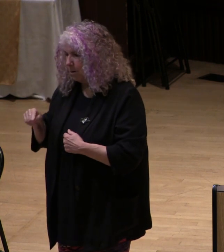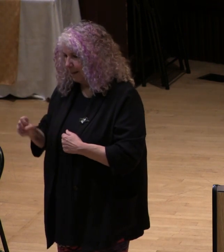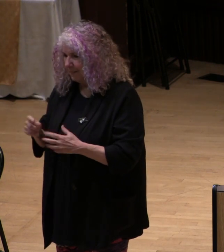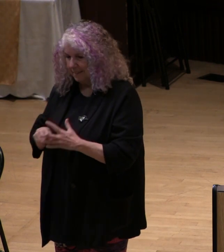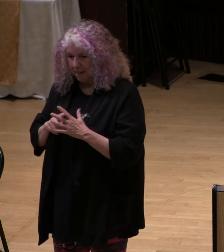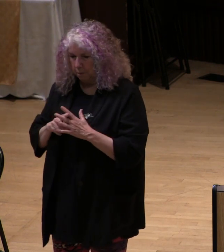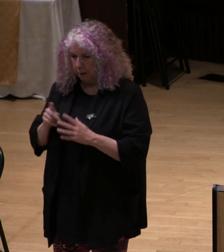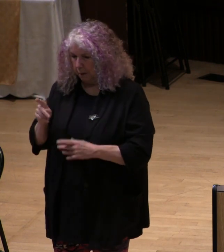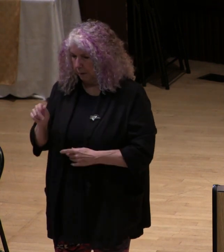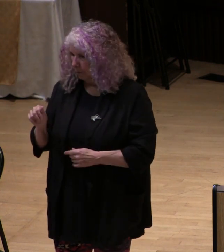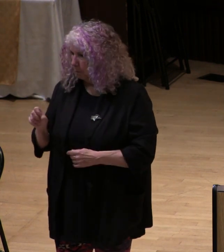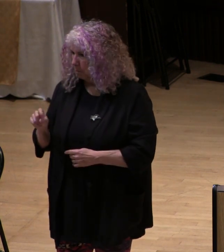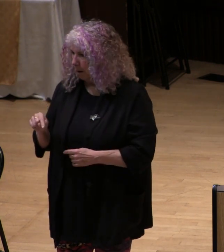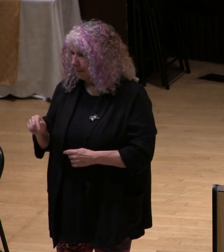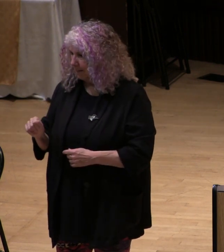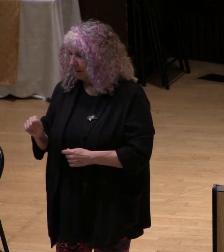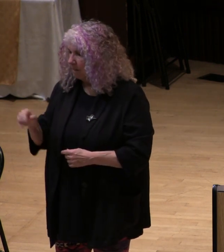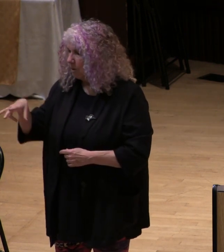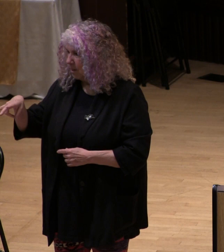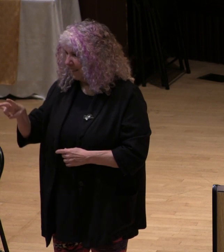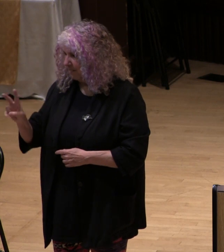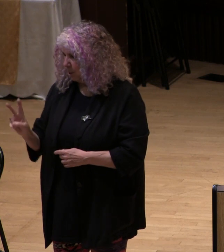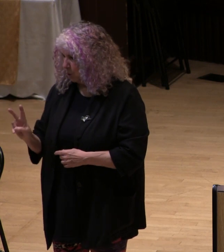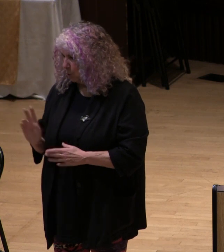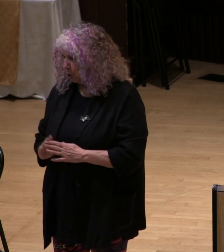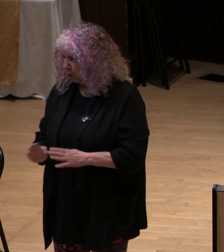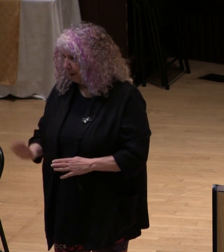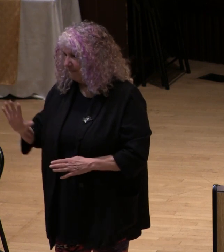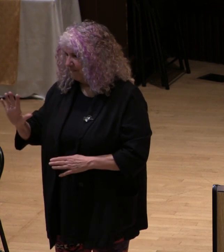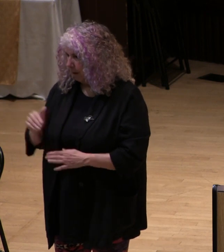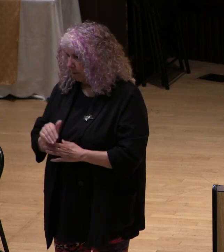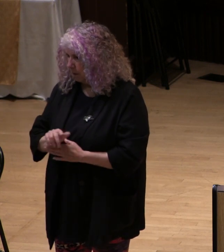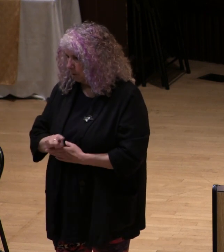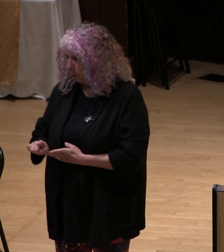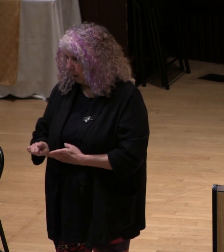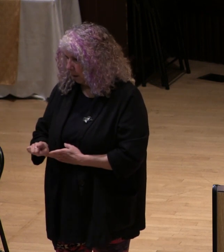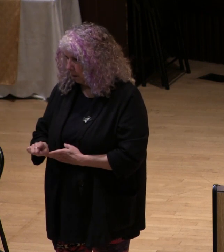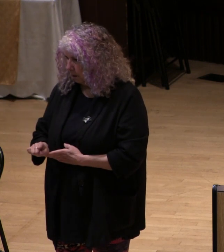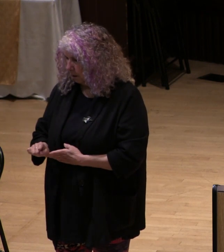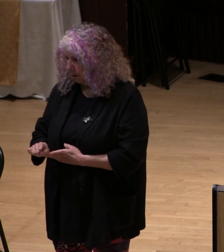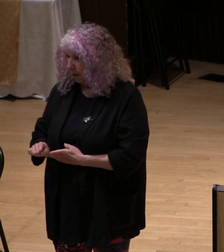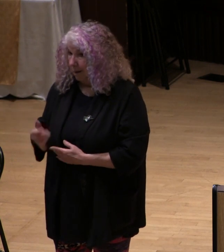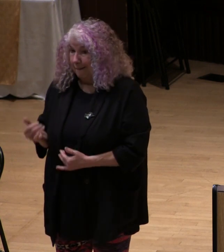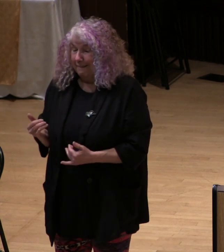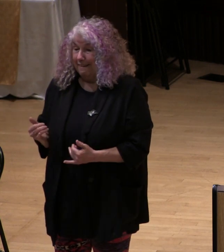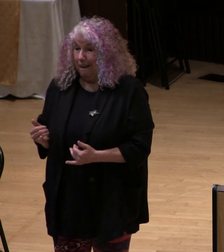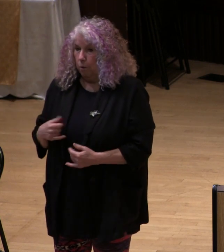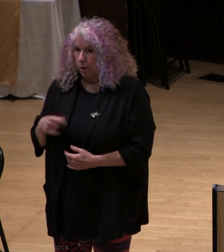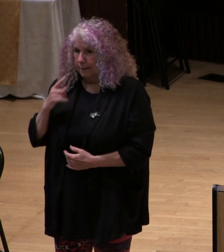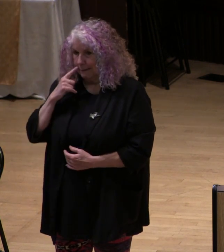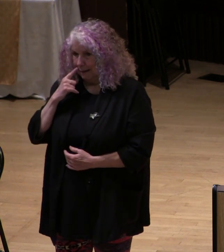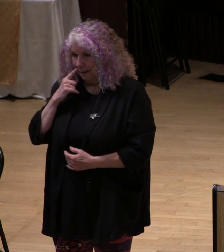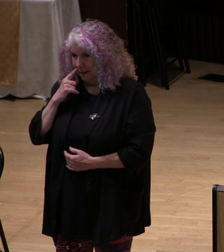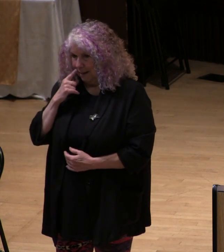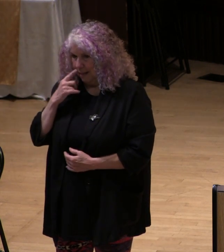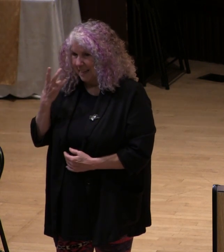began by making pasta for 72 children 5 nights a week. Now he feeds